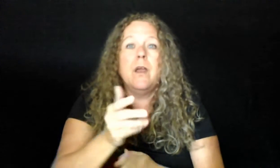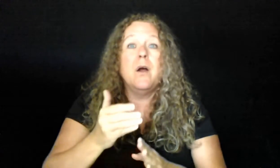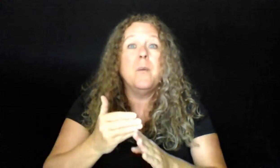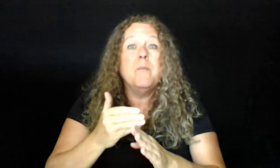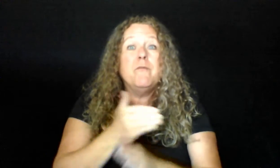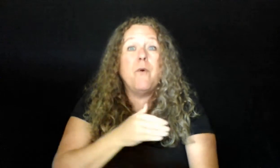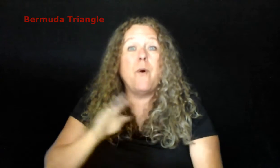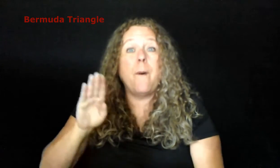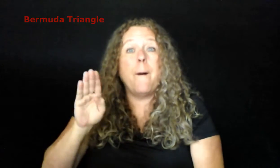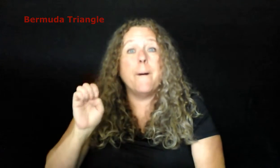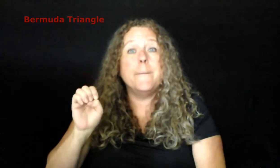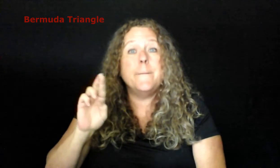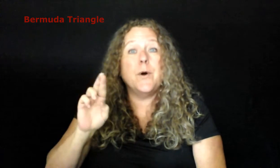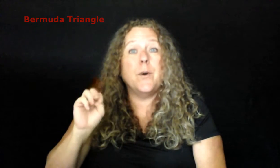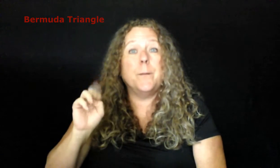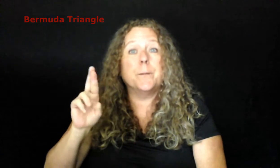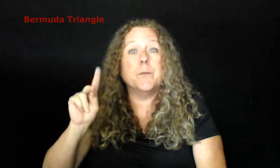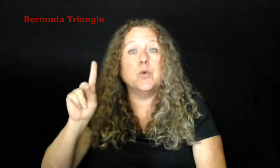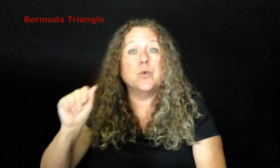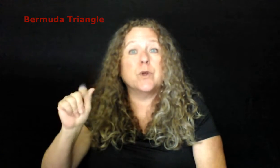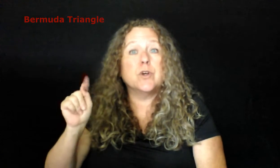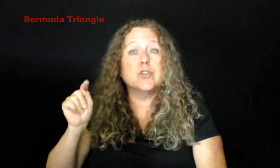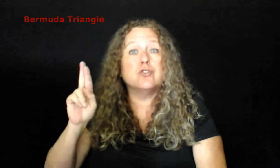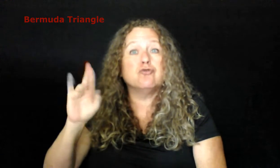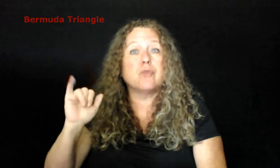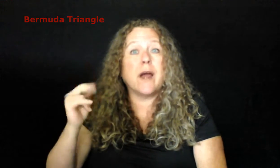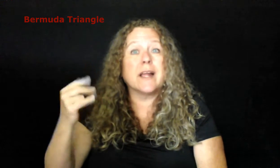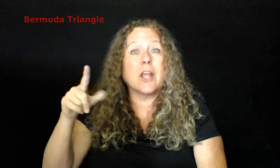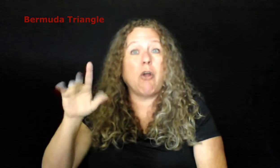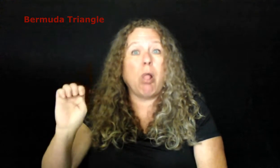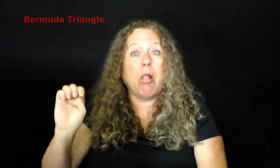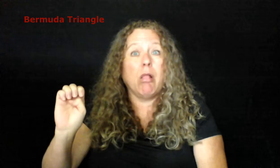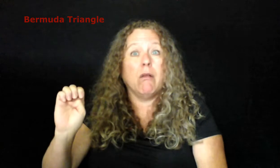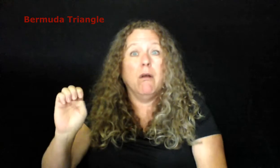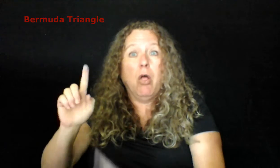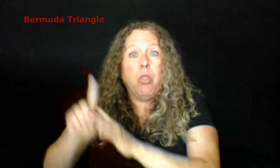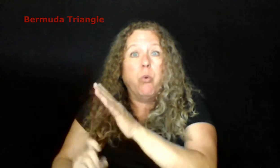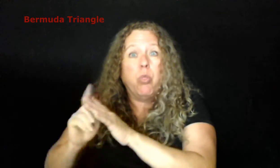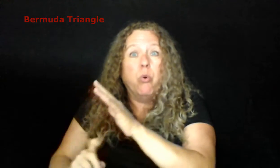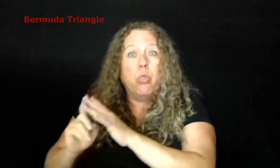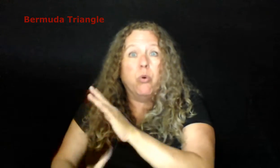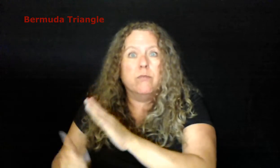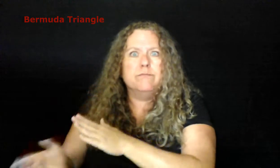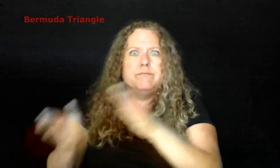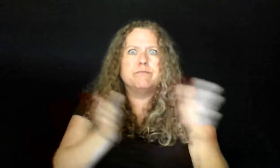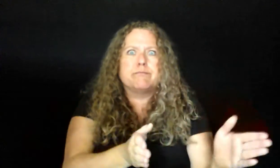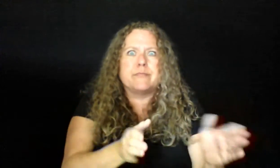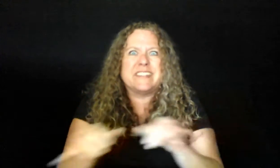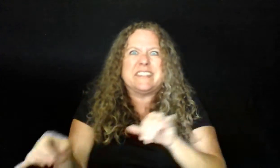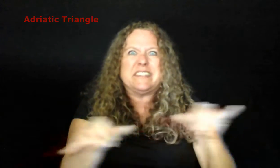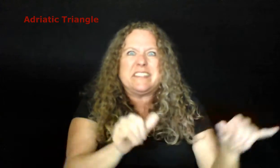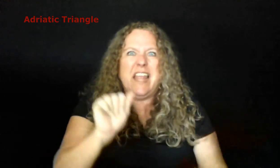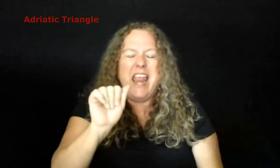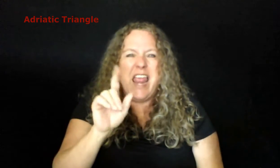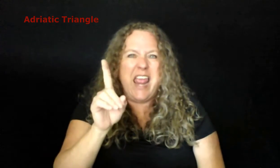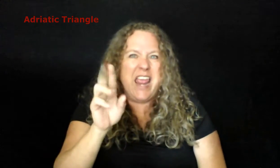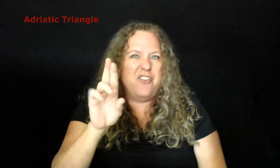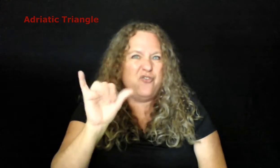Sea. Sailors knew that boats disappeared on this water because it's full of little bitty islands. It's full of rocks